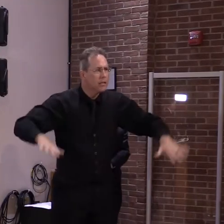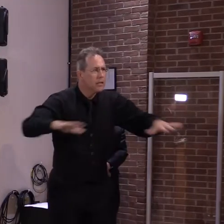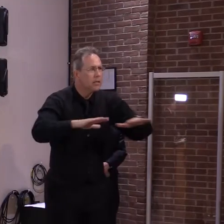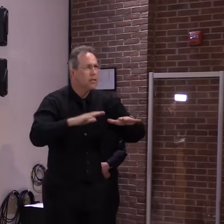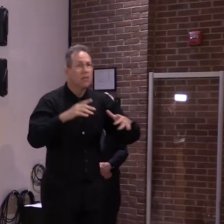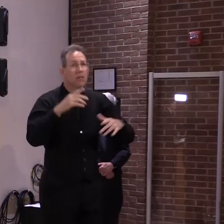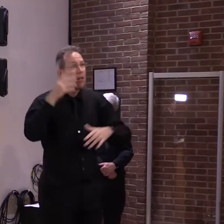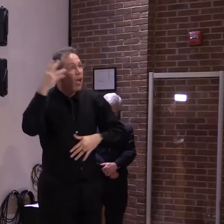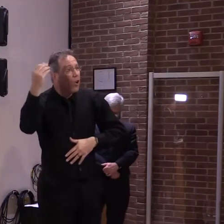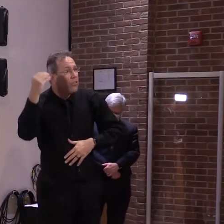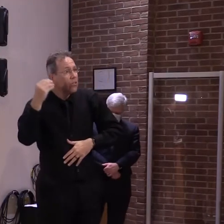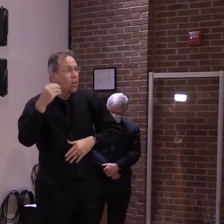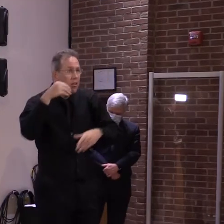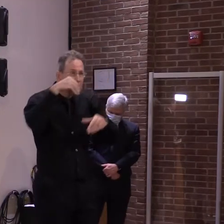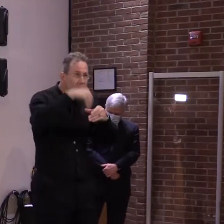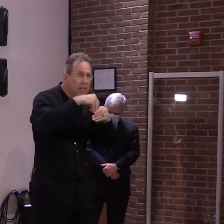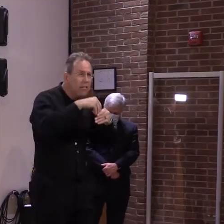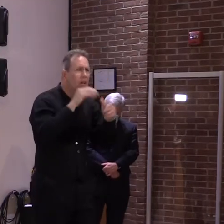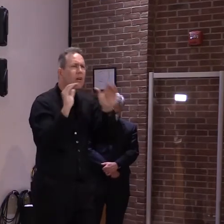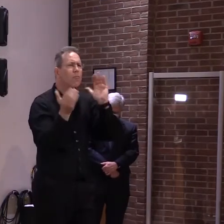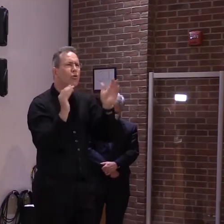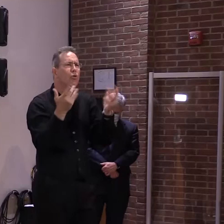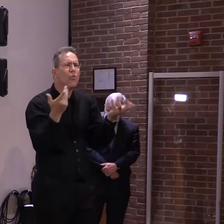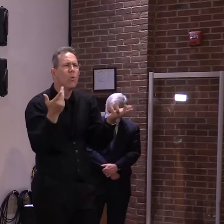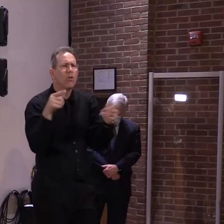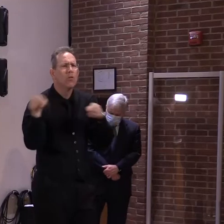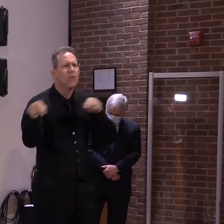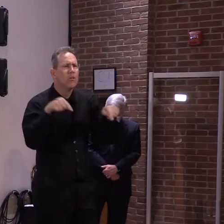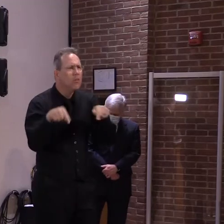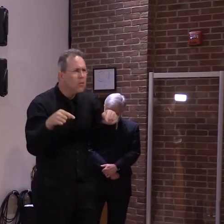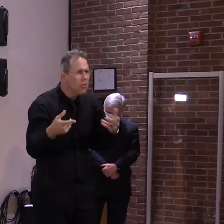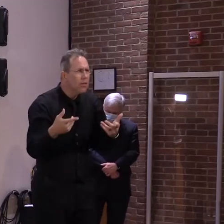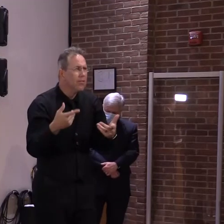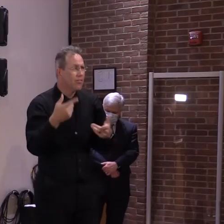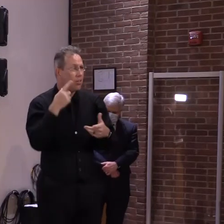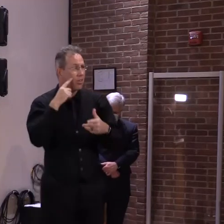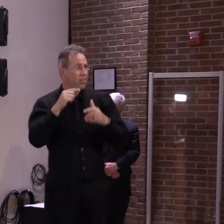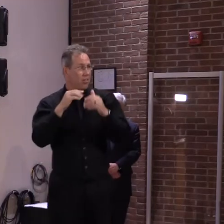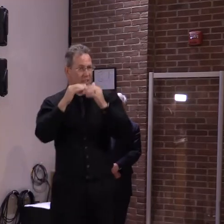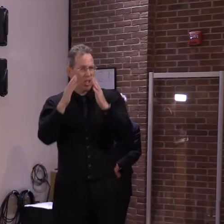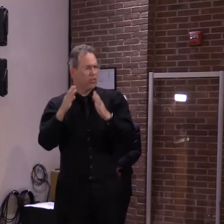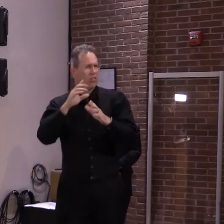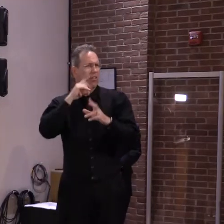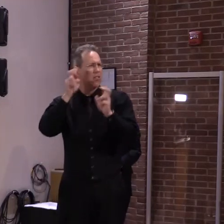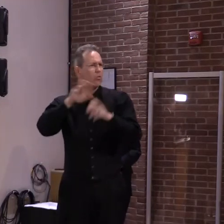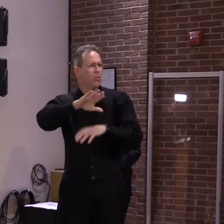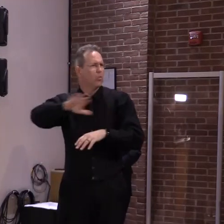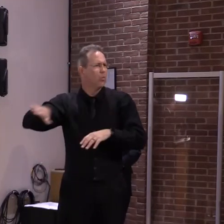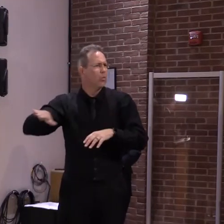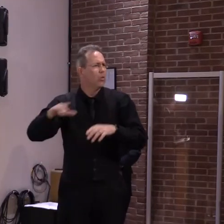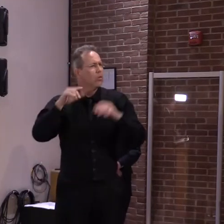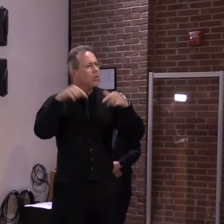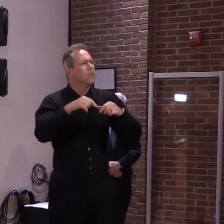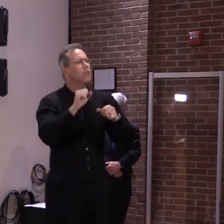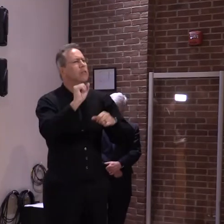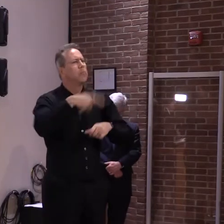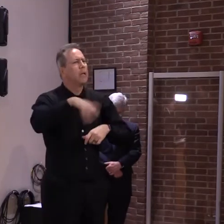total number of people. So you don't have to be in the same household. In fact, if you're fully vaccinated, that's the